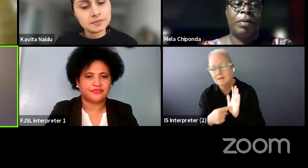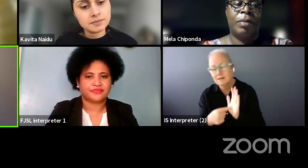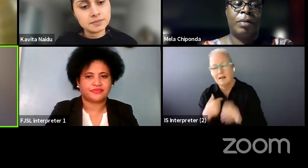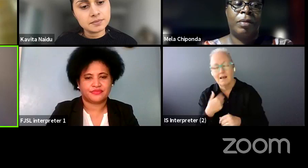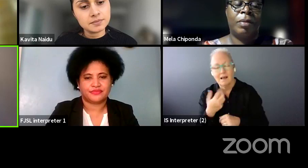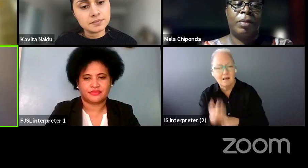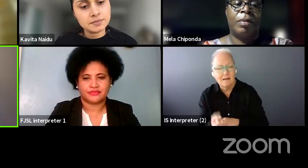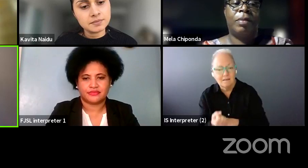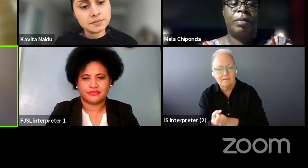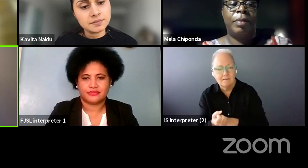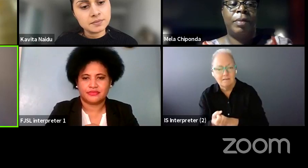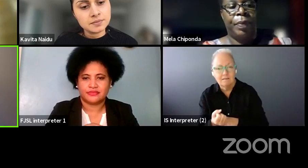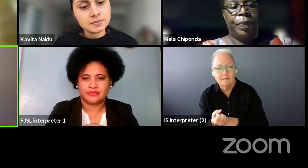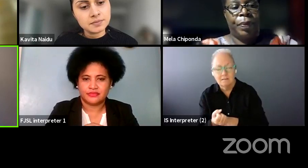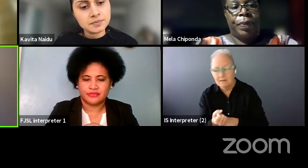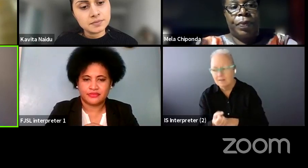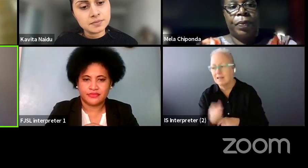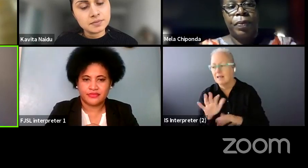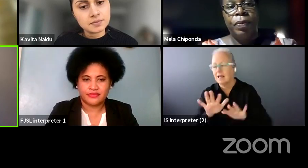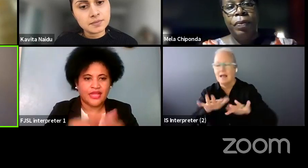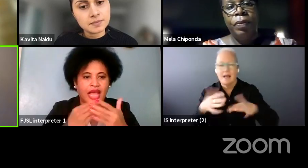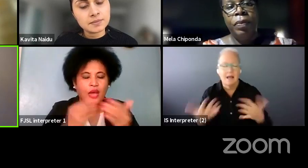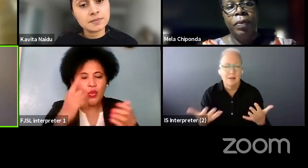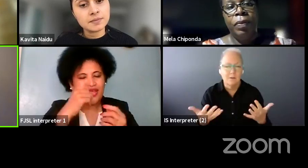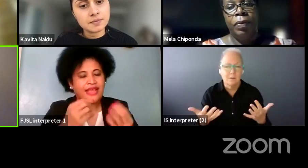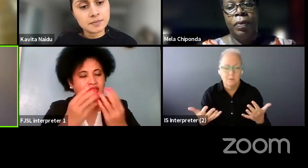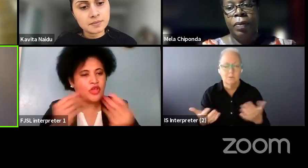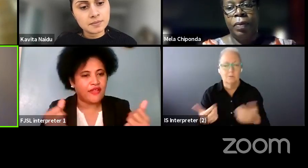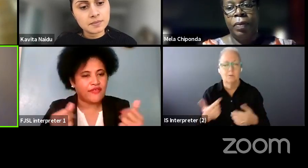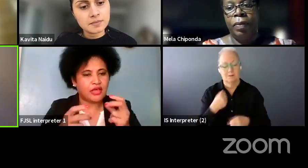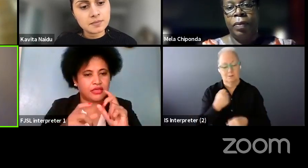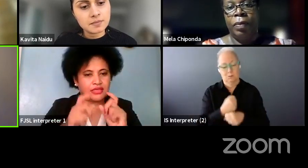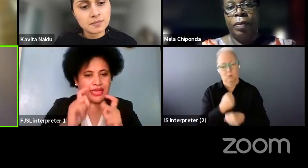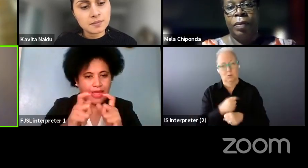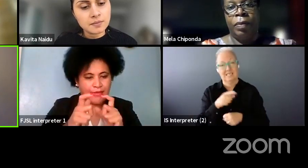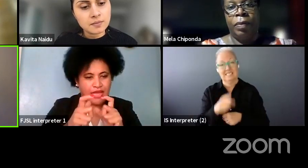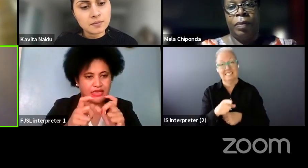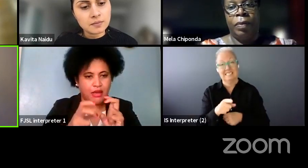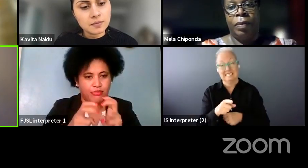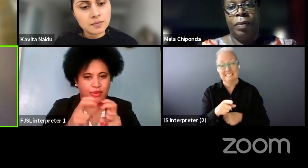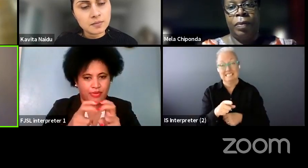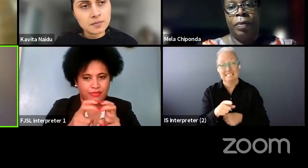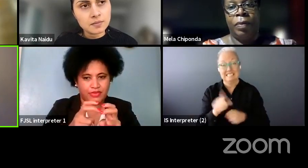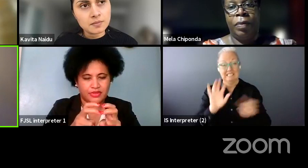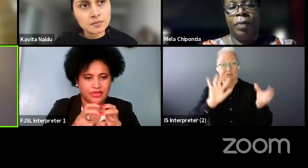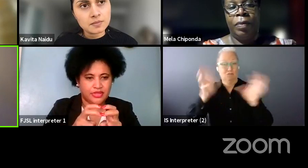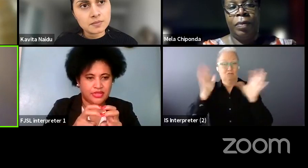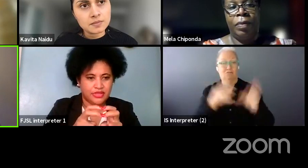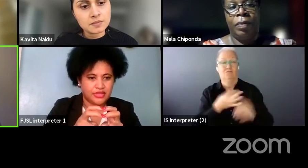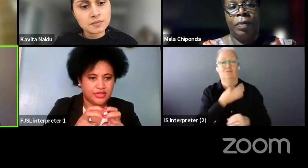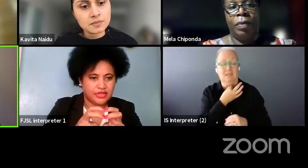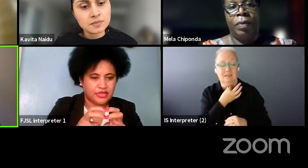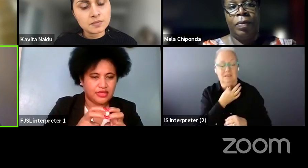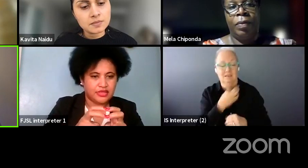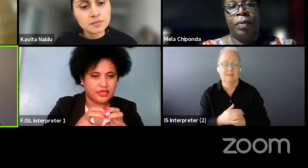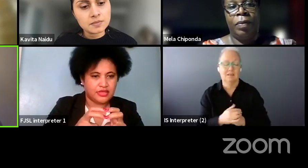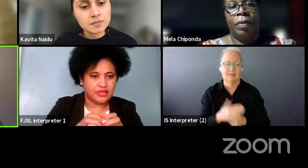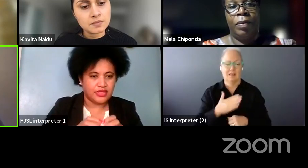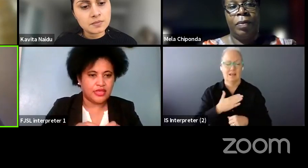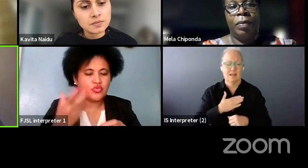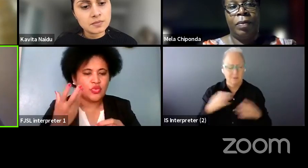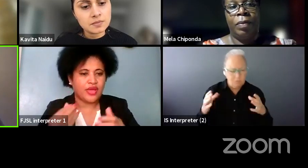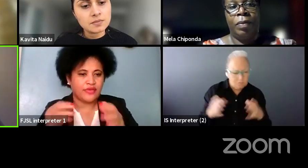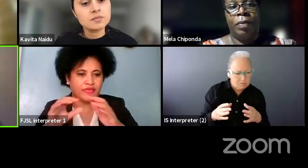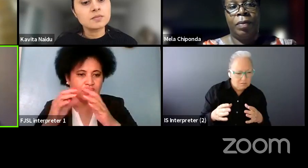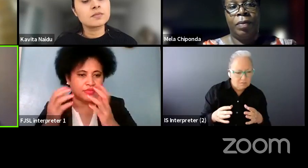of how we can address the climate crisis is what we are seeing with the women farmers in a group called Nous sommes la